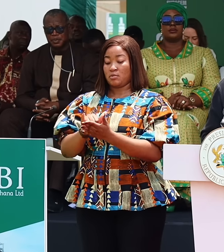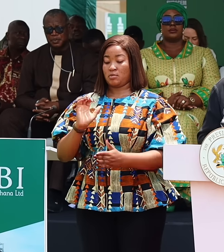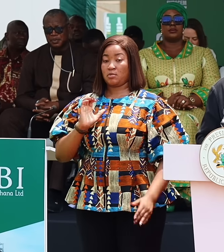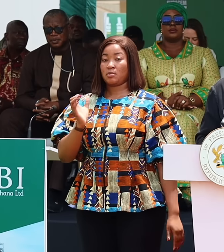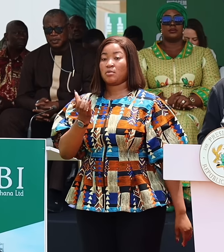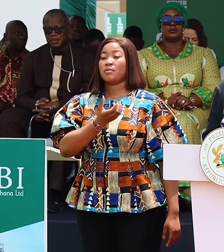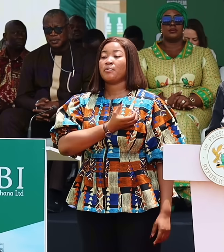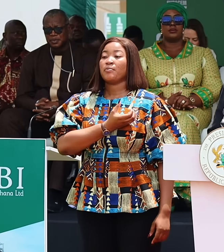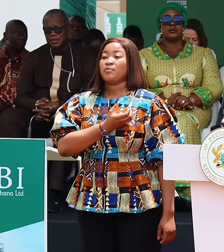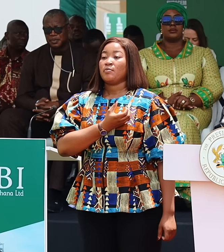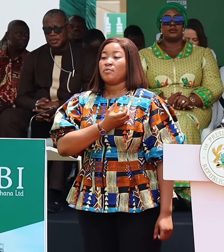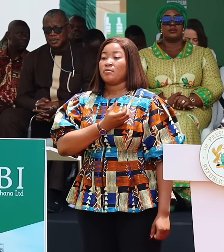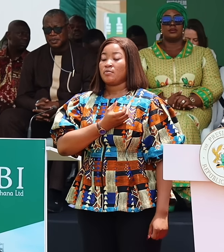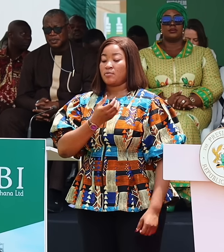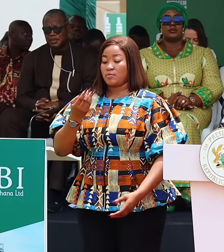our